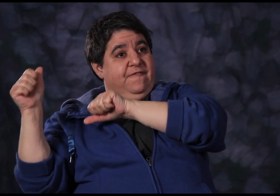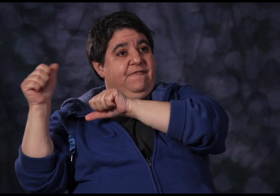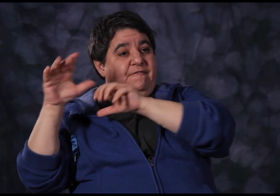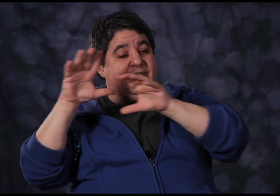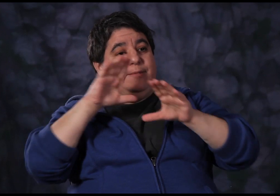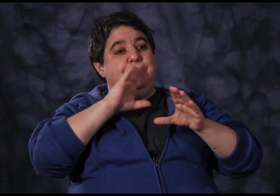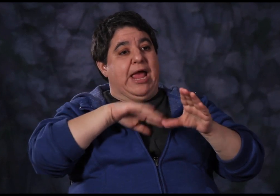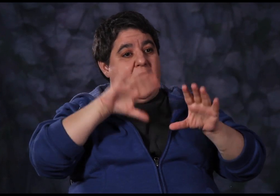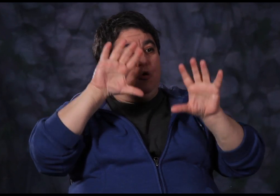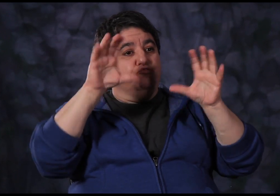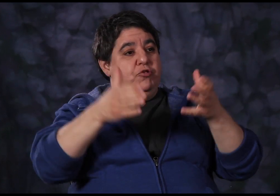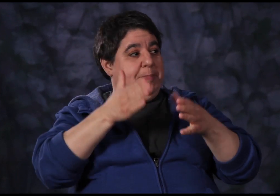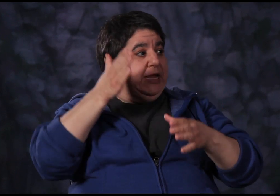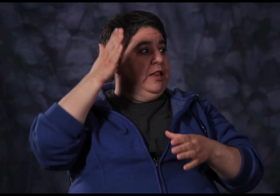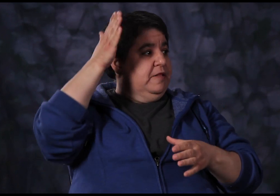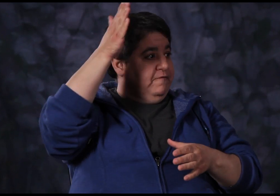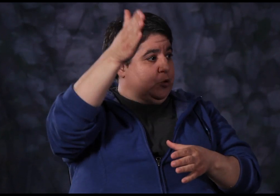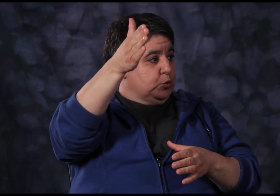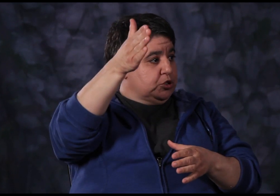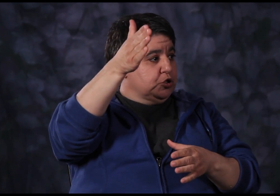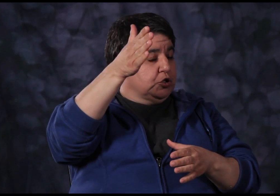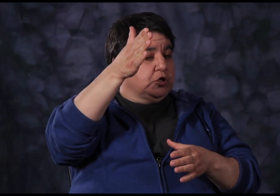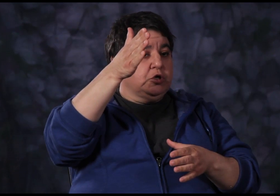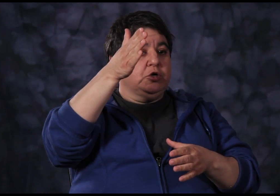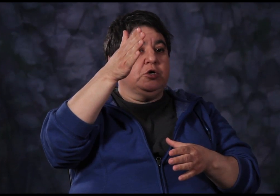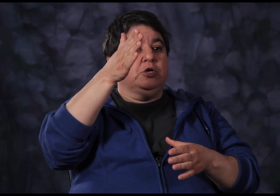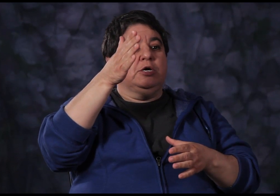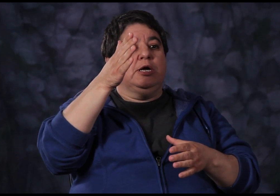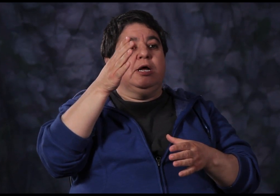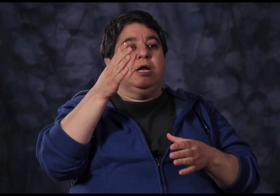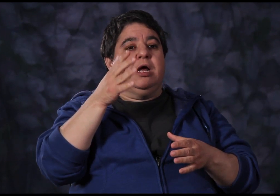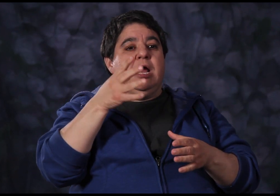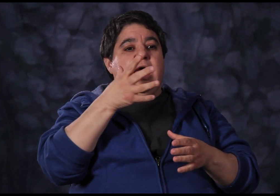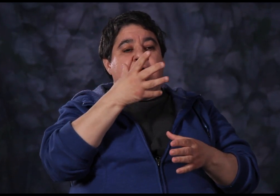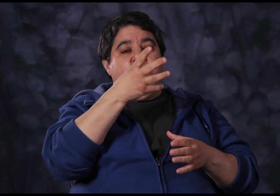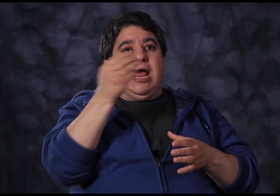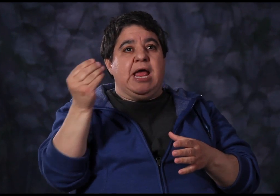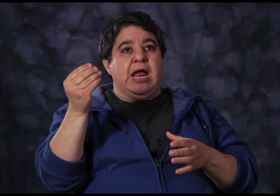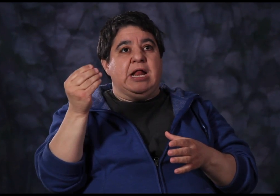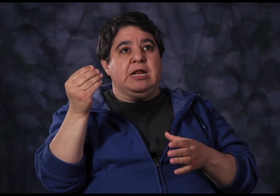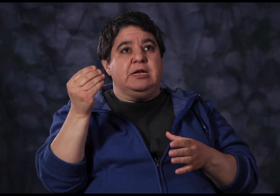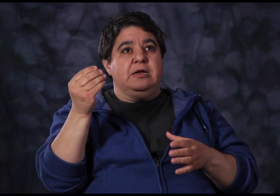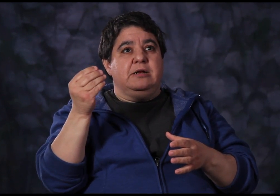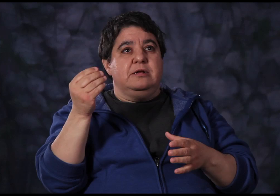And this figure told me that I needed to leave this group, and that I would, in fact.